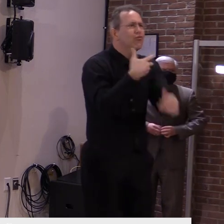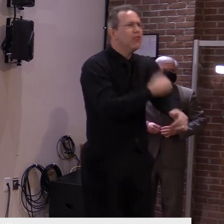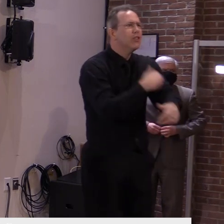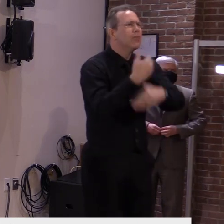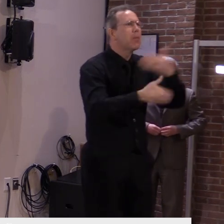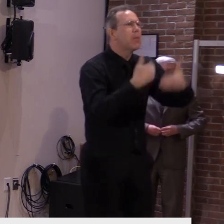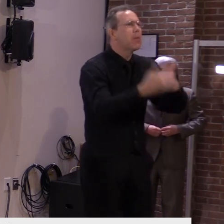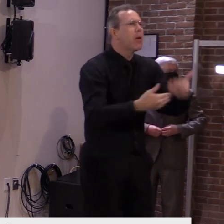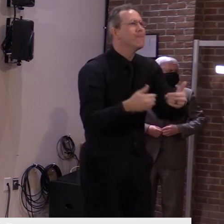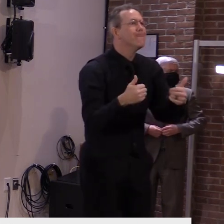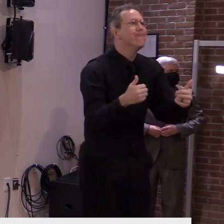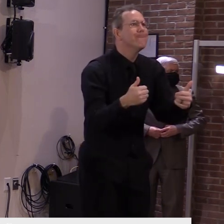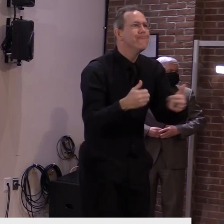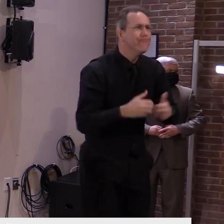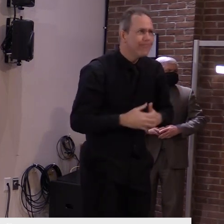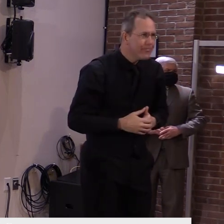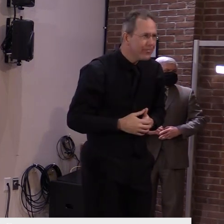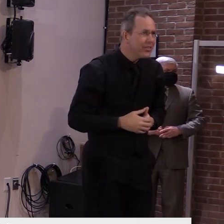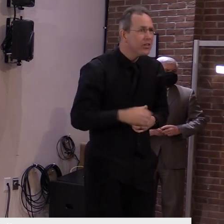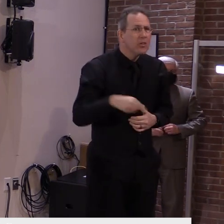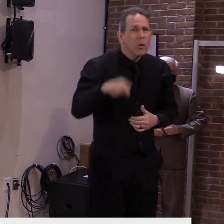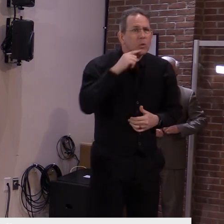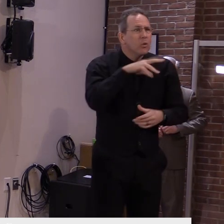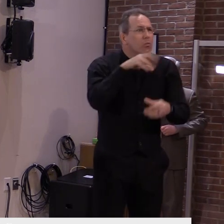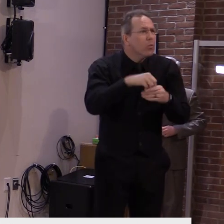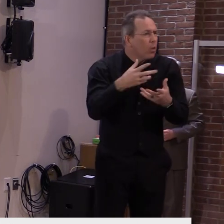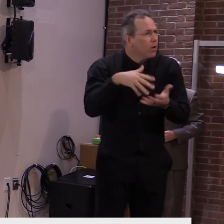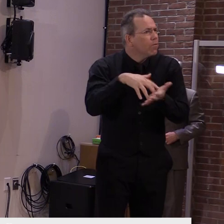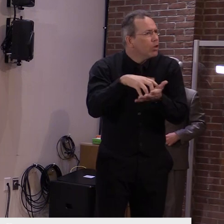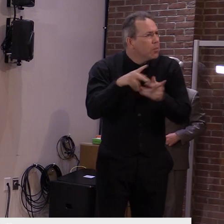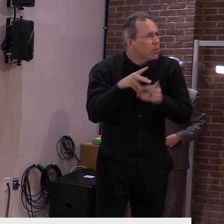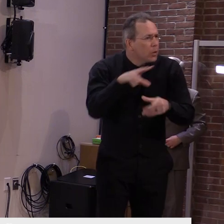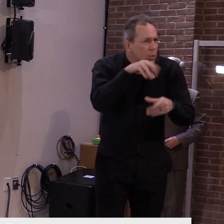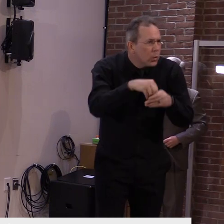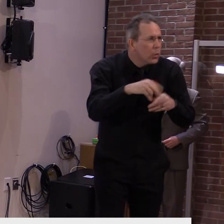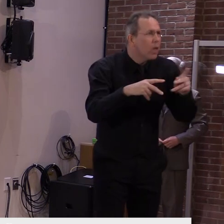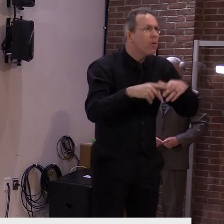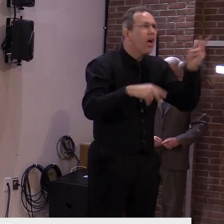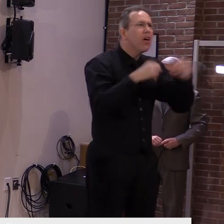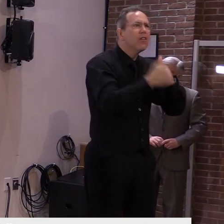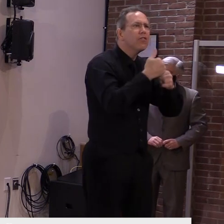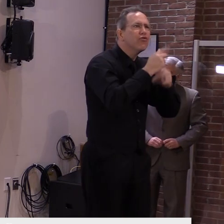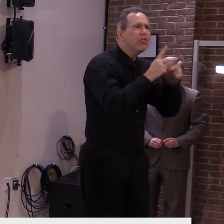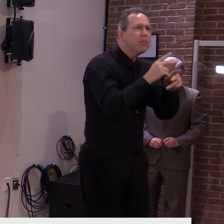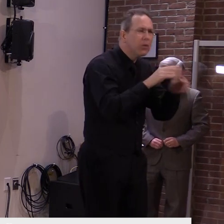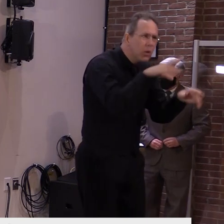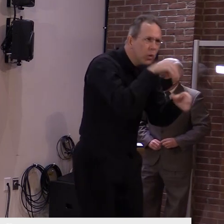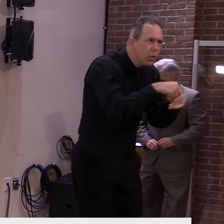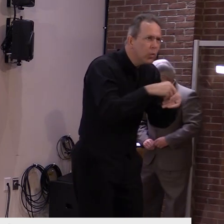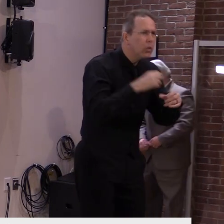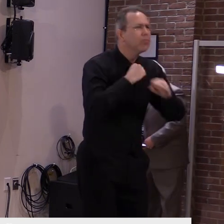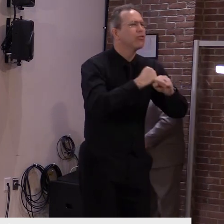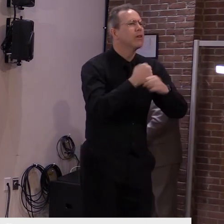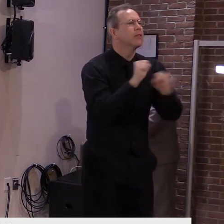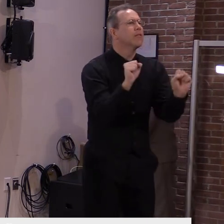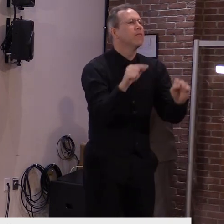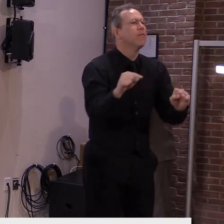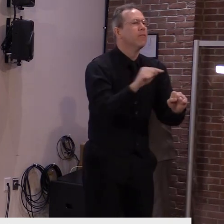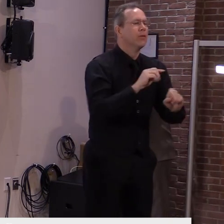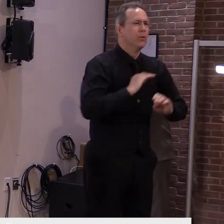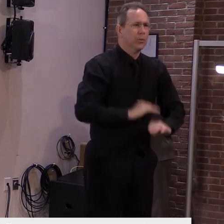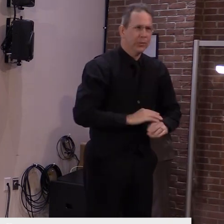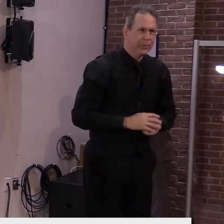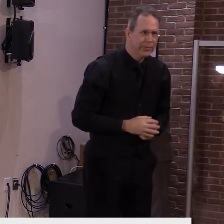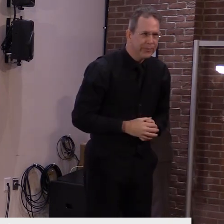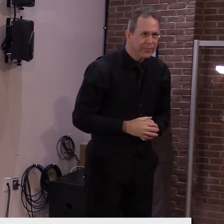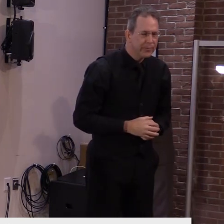vulnerable, severe illness and death will have had the opportunity to be protected. As a result, we should